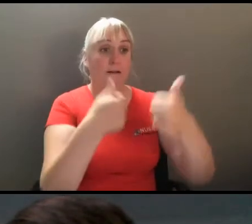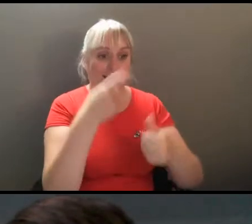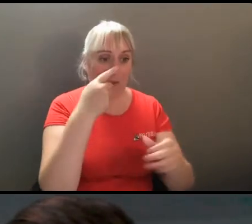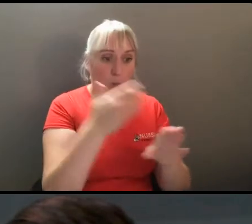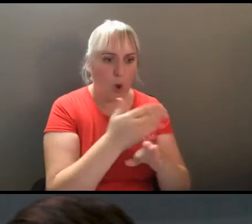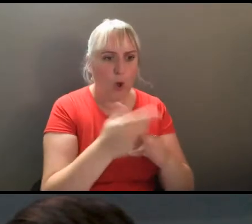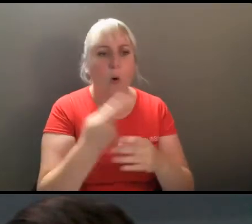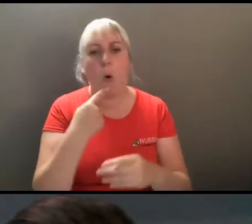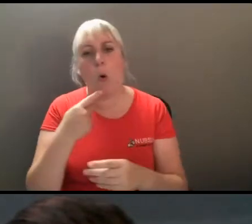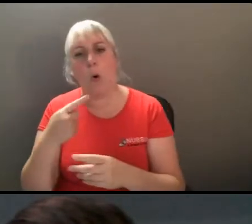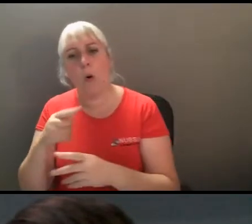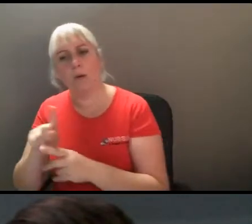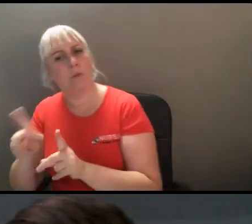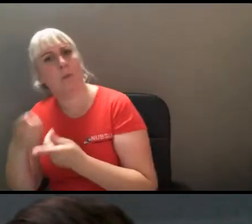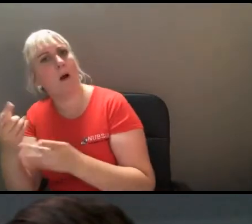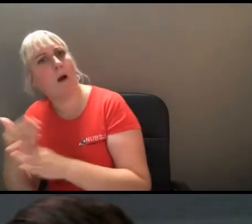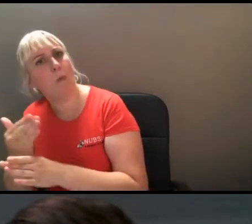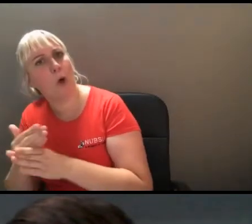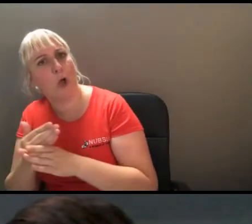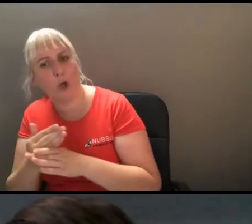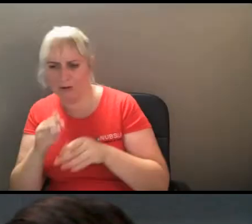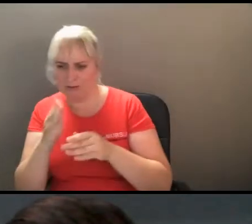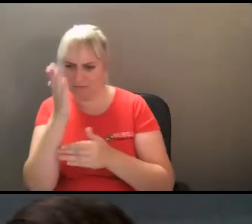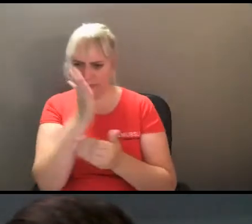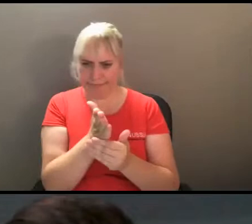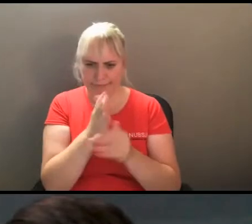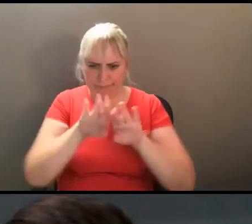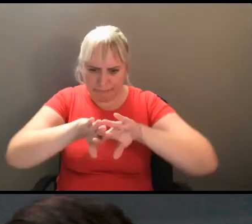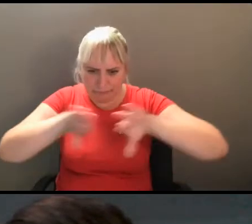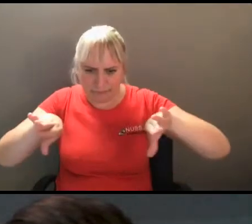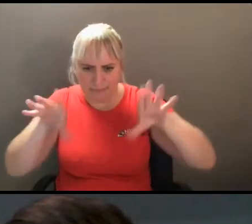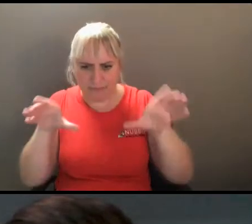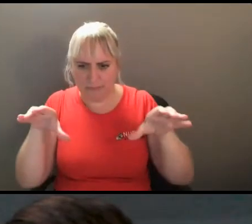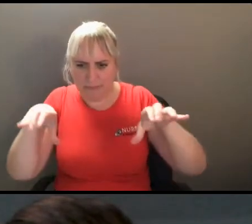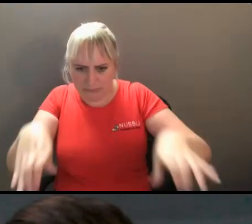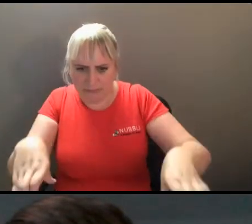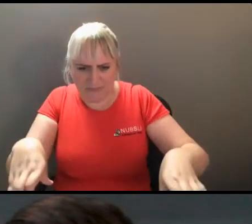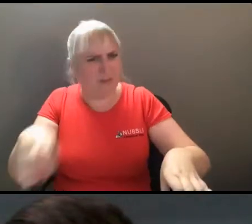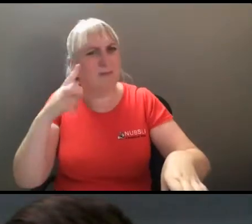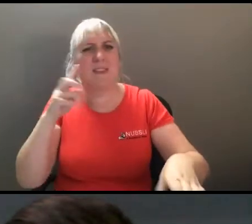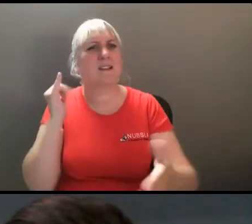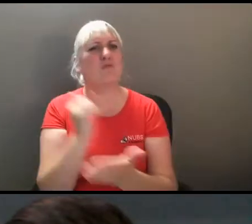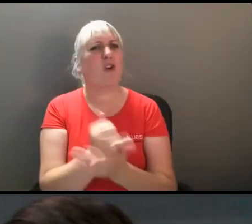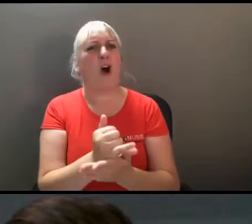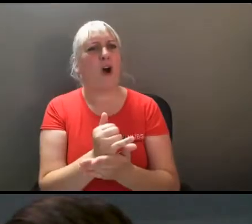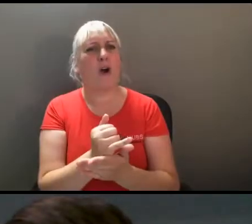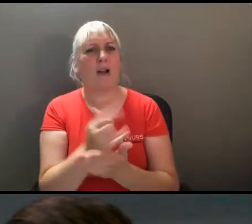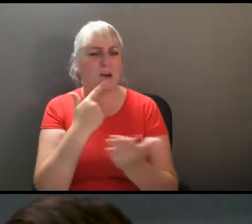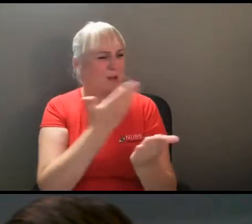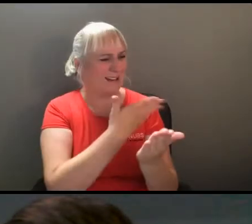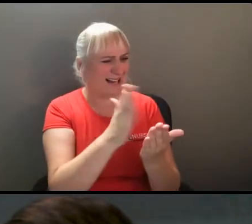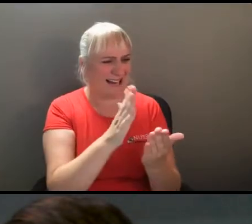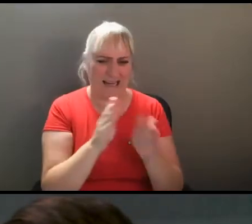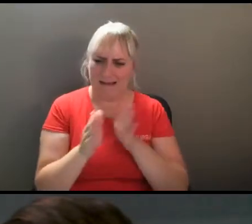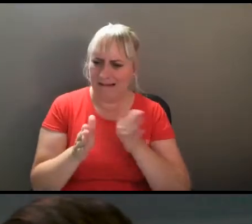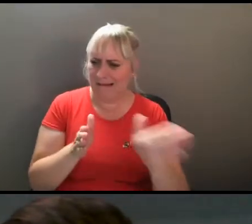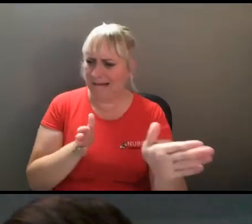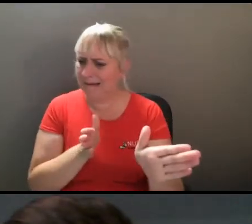that clear cut, and that so many of the barriers to work come from the environment, society, from